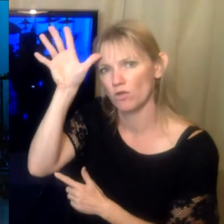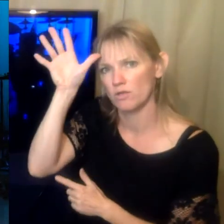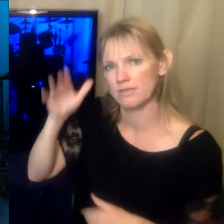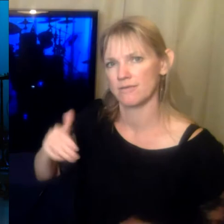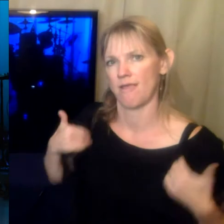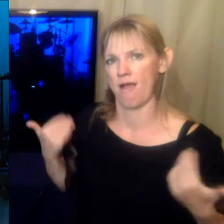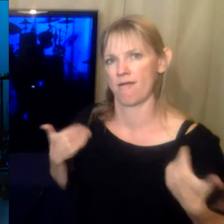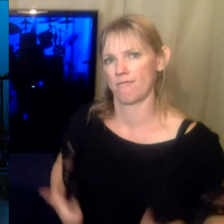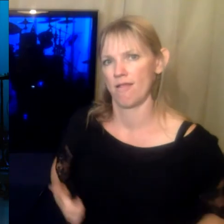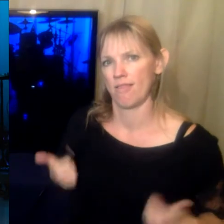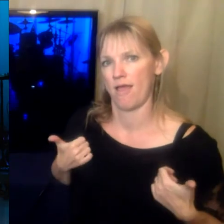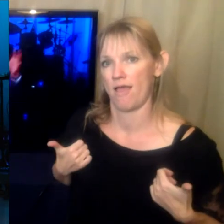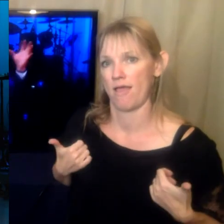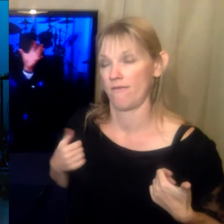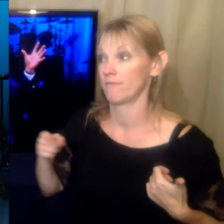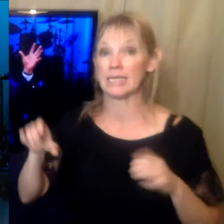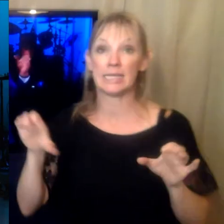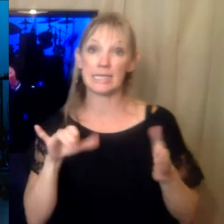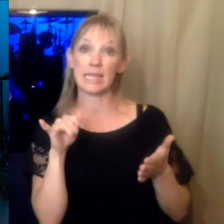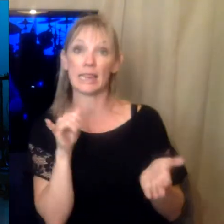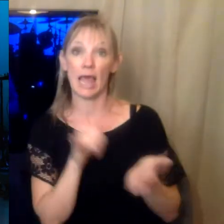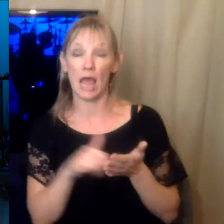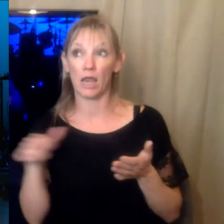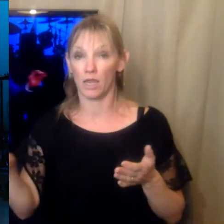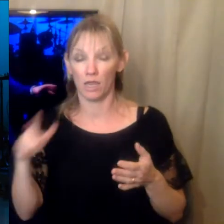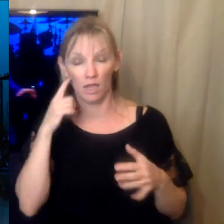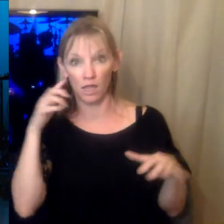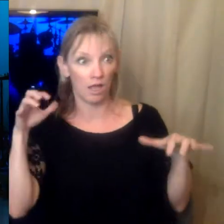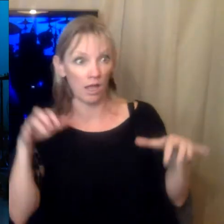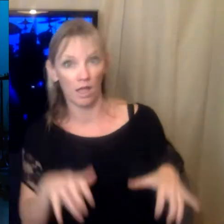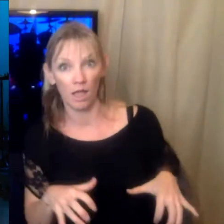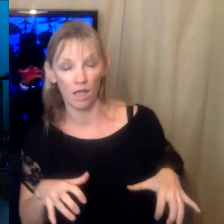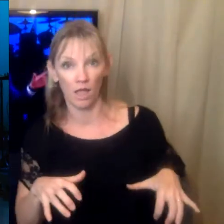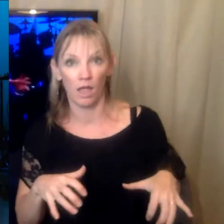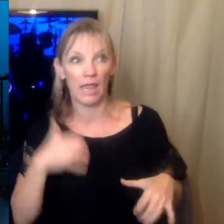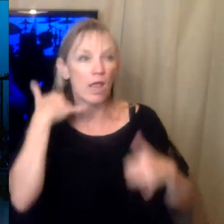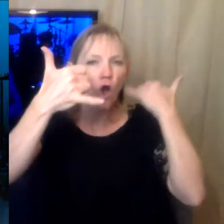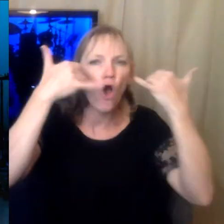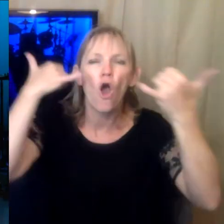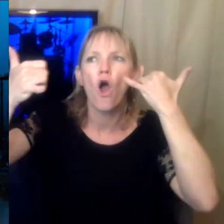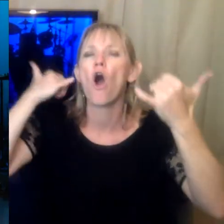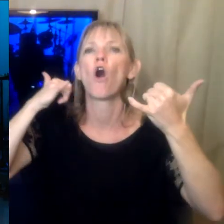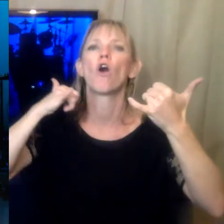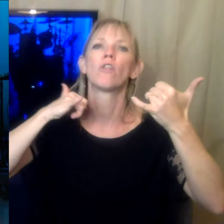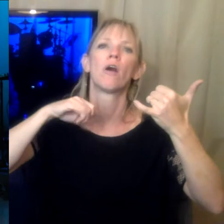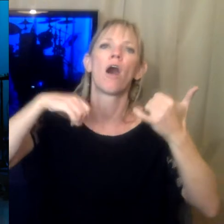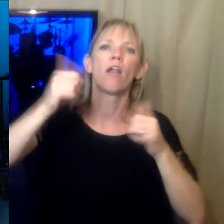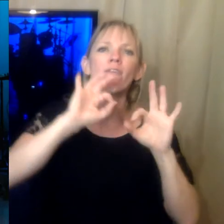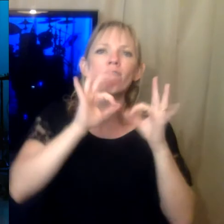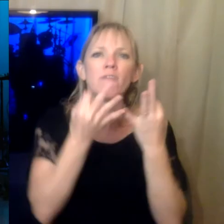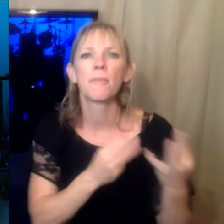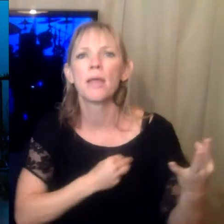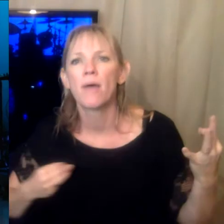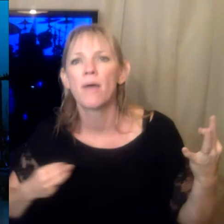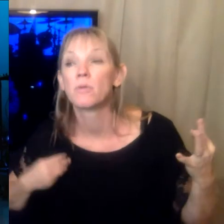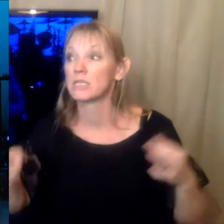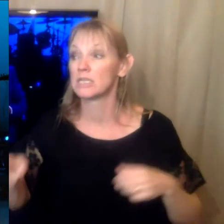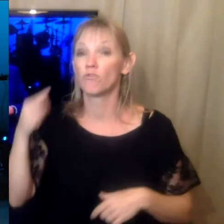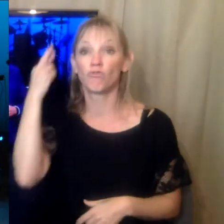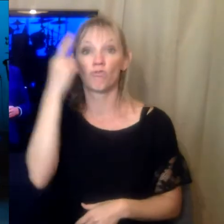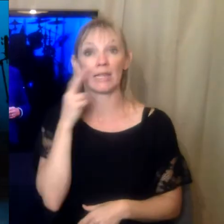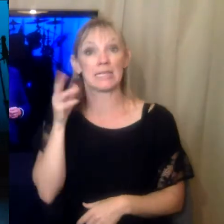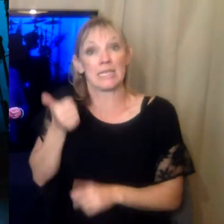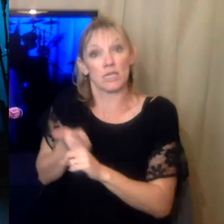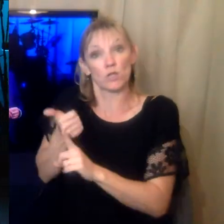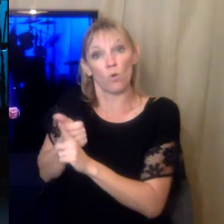that. And it was eye-opening to him. He called many, many relatives, and he got all this information. And he came to realize that